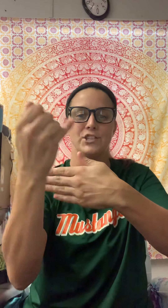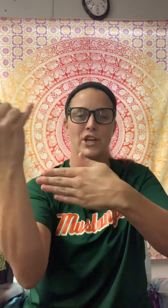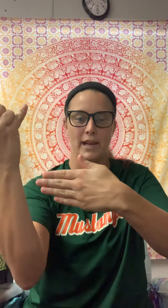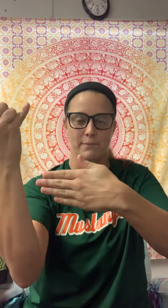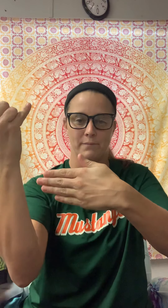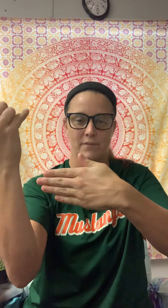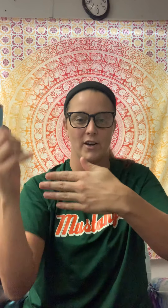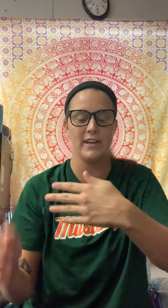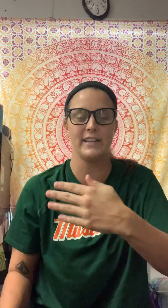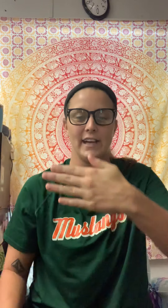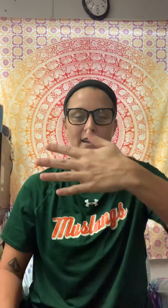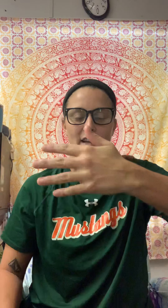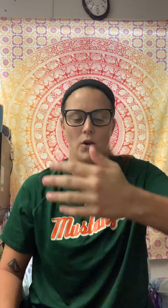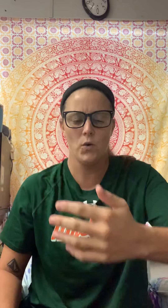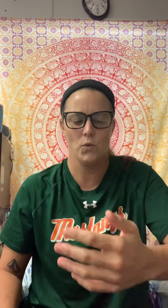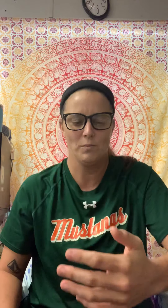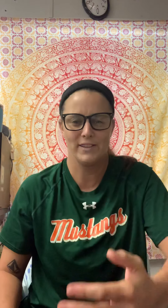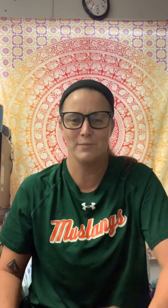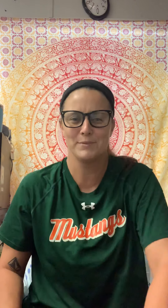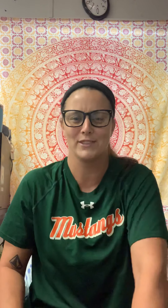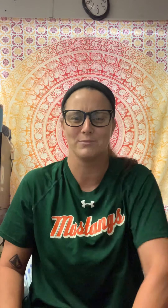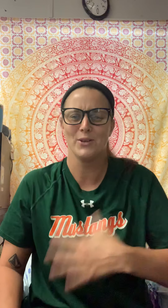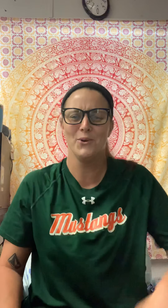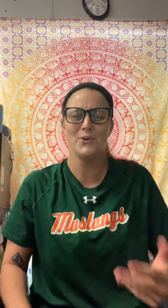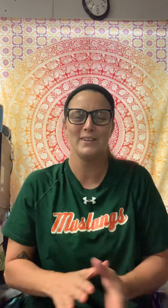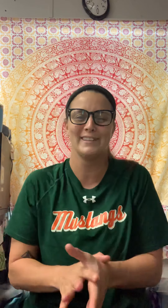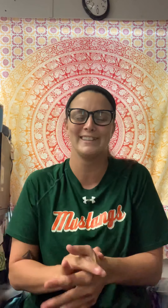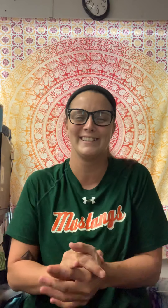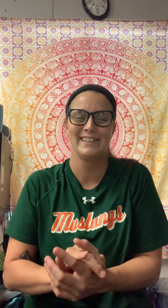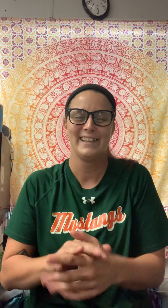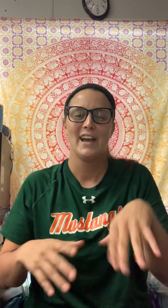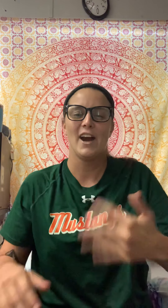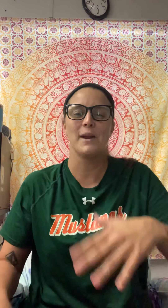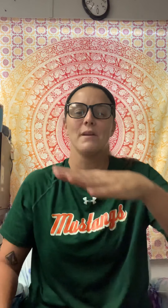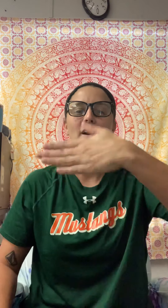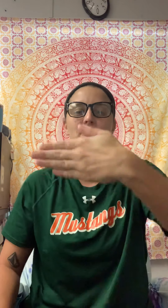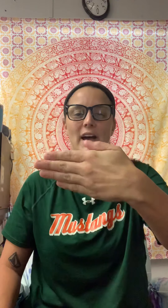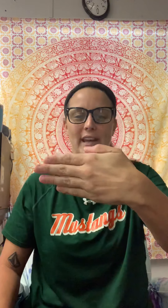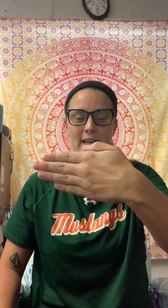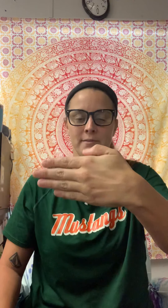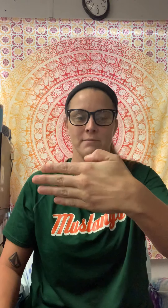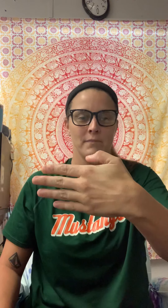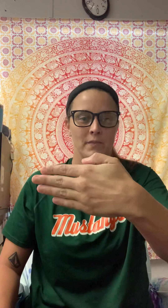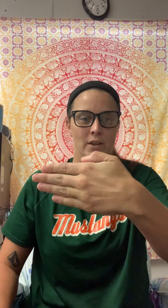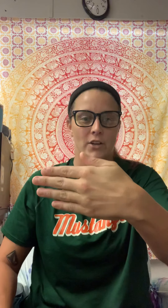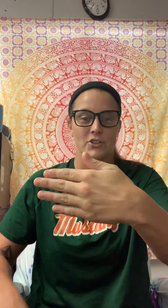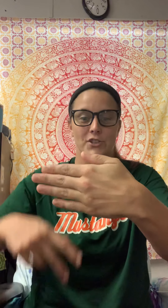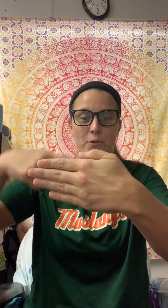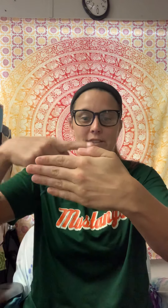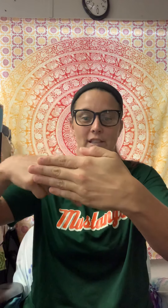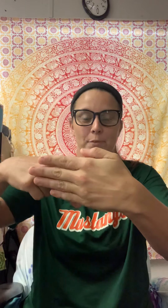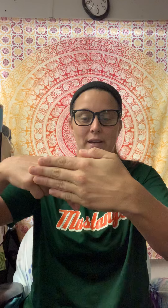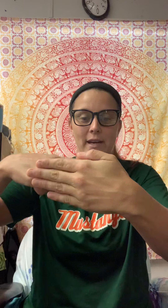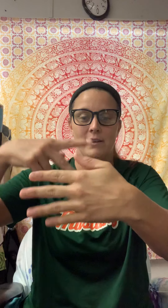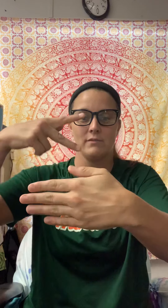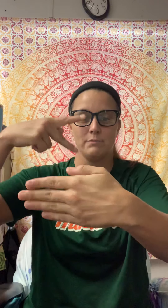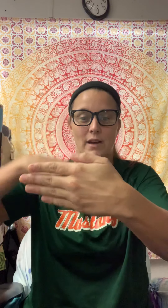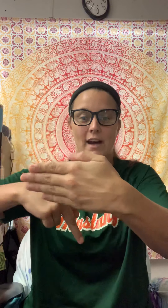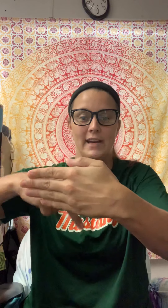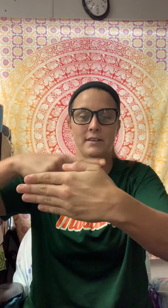J, right? Again, ooh, my thumb spasmed. Ooh. All right, flat hand, you're gonna start with the letter P behind,